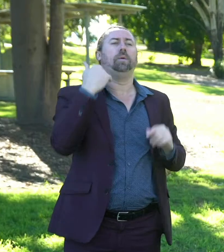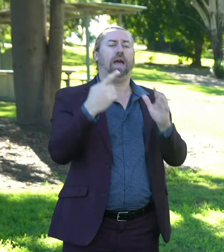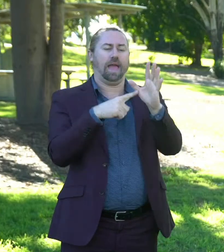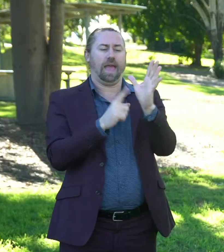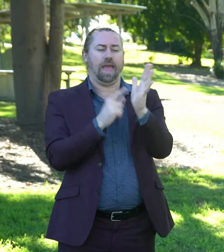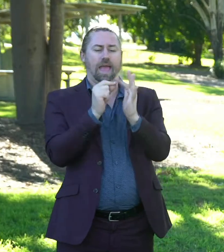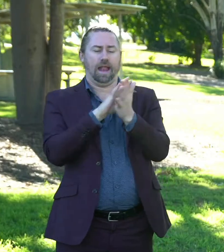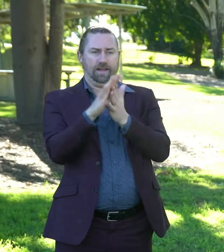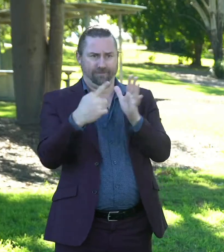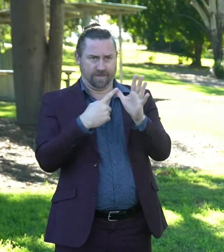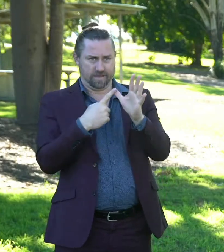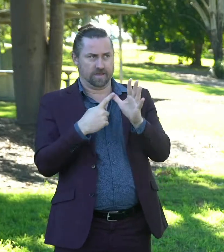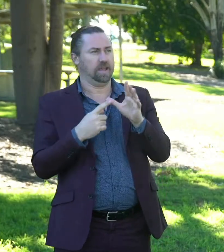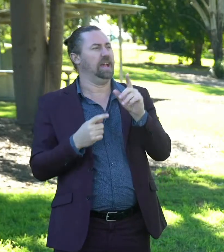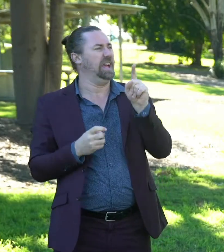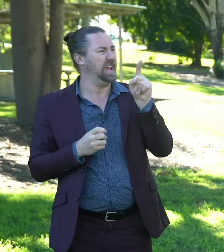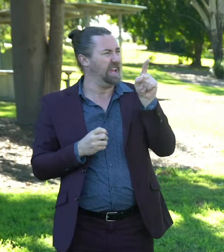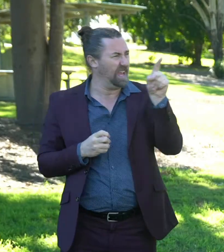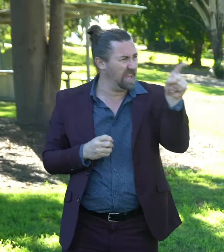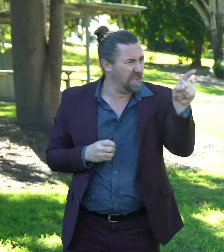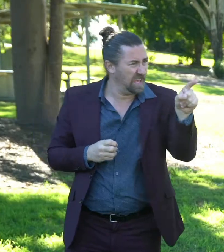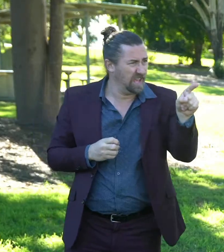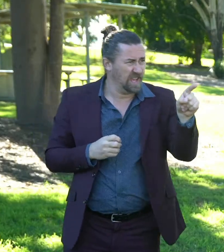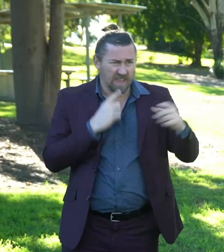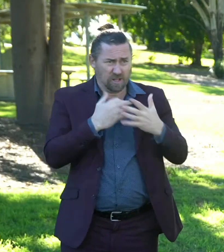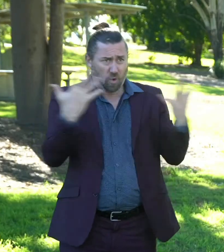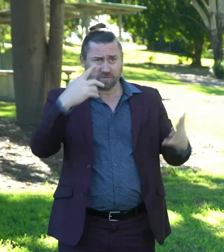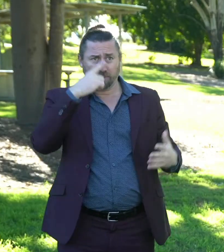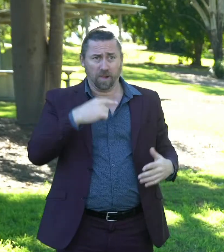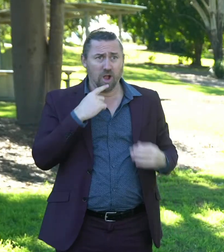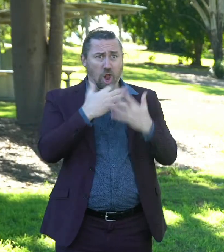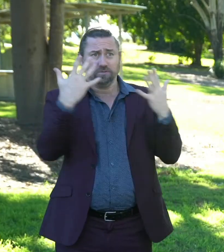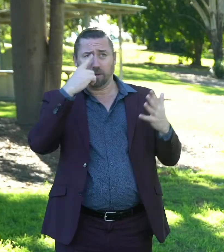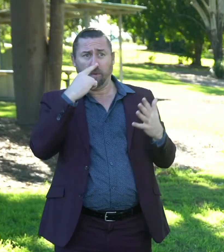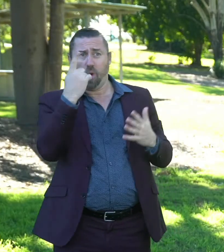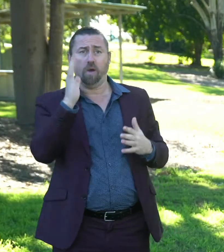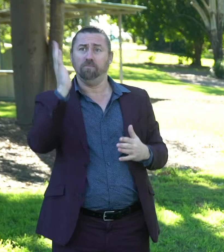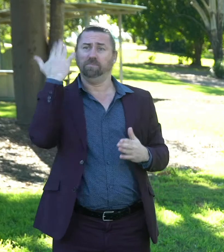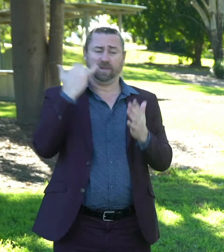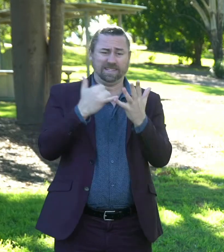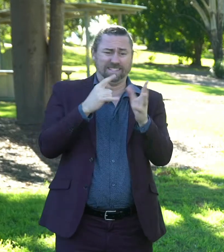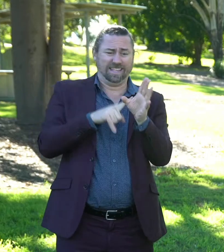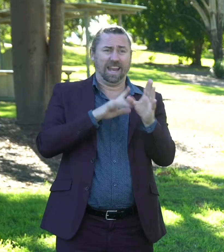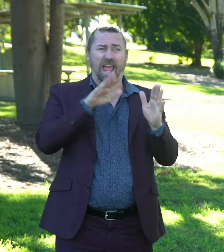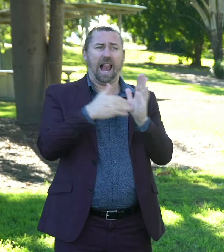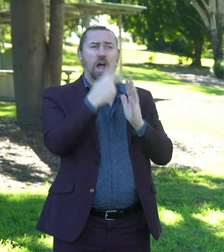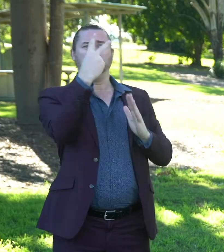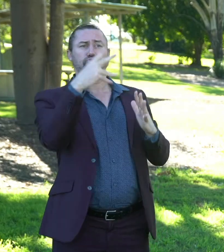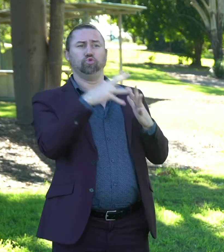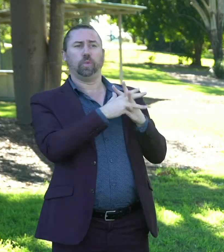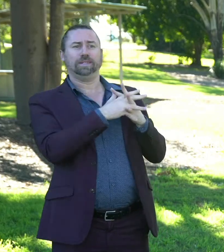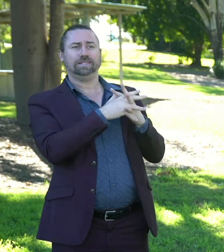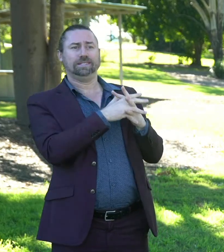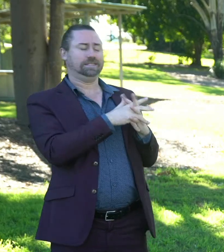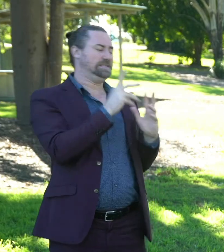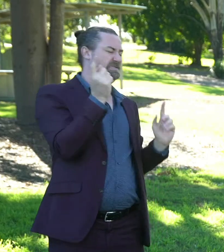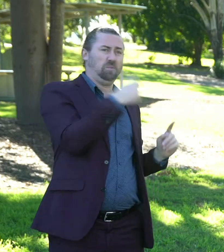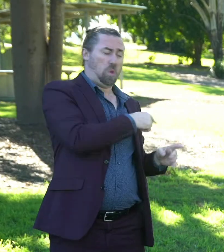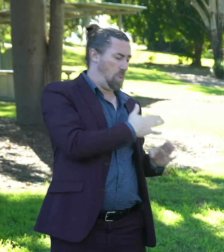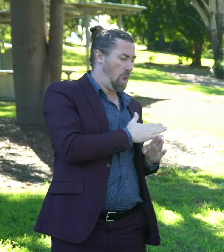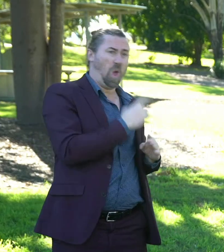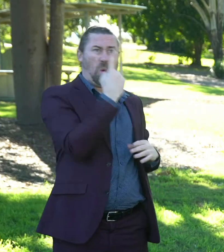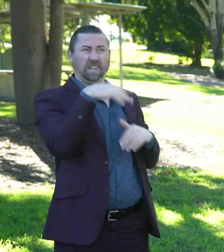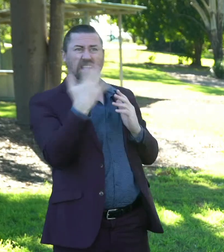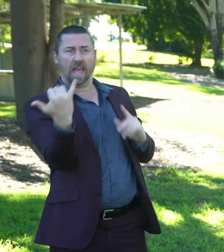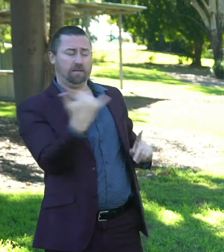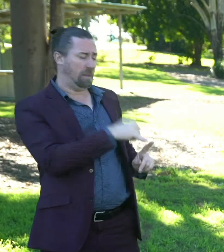Alpha, yeah. Any indication of how many? That's a lot of people, I assume, that have returned to Queensland and have been to Sydney, those now